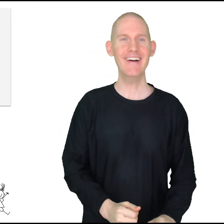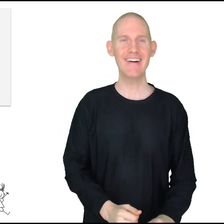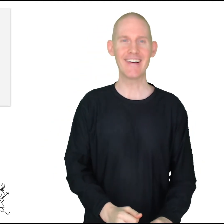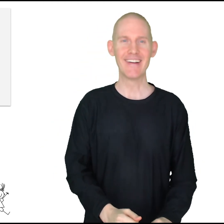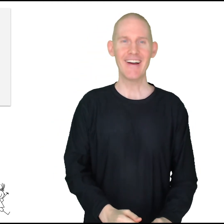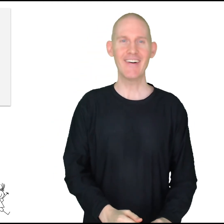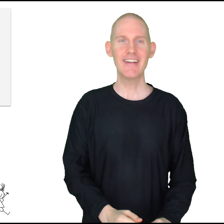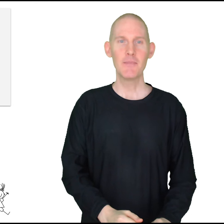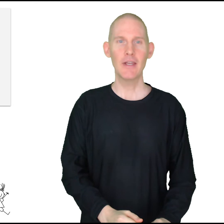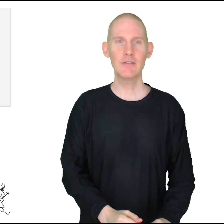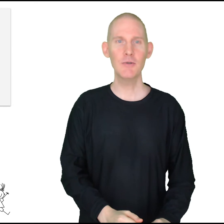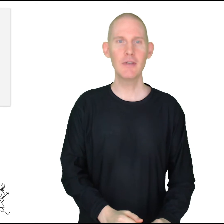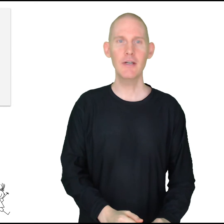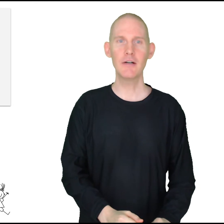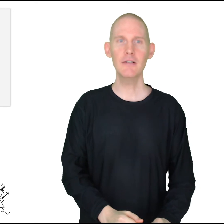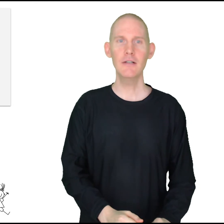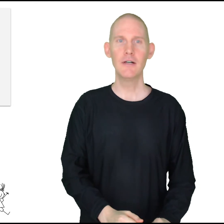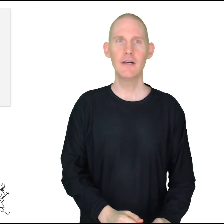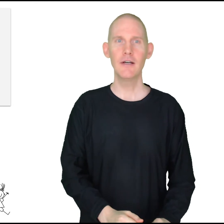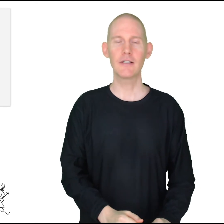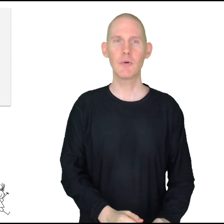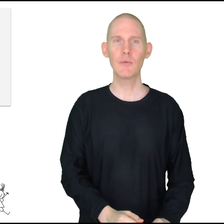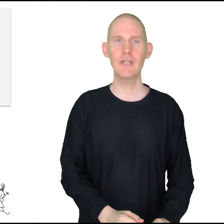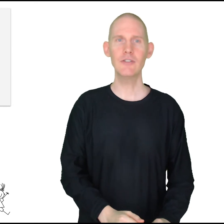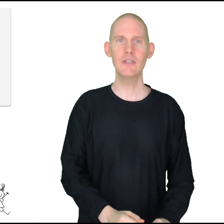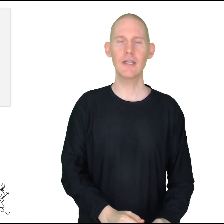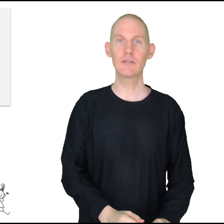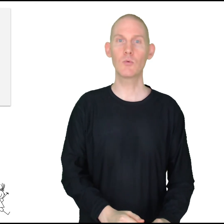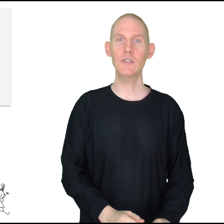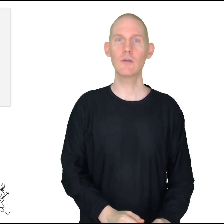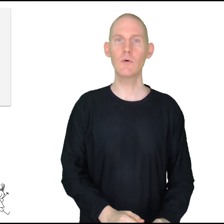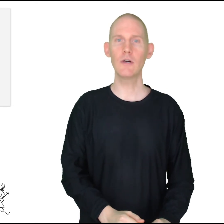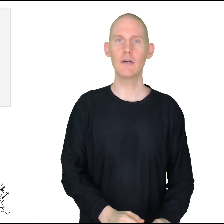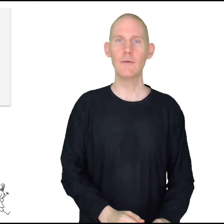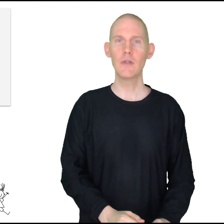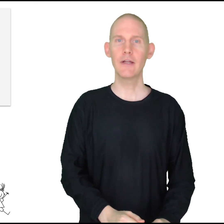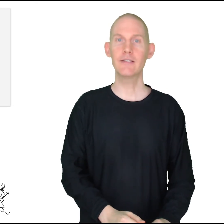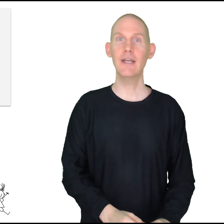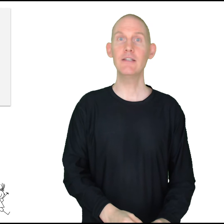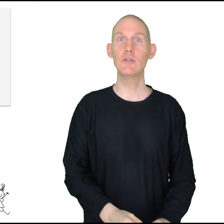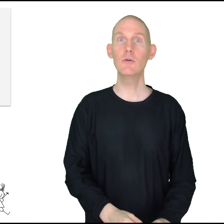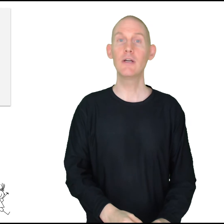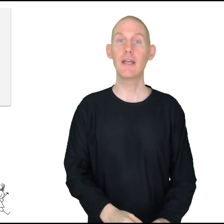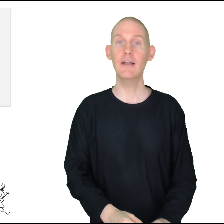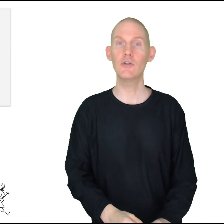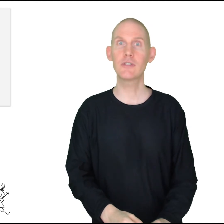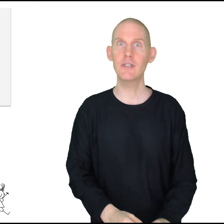All right, let's do a little experimentation. Let's switch the word. Let's say, did you hit your